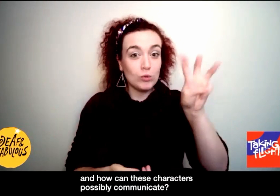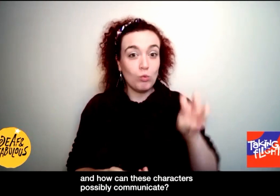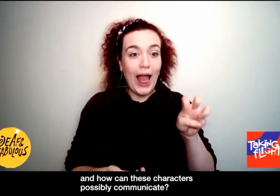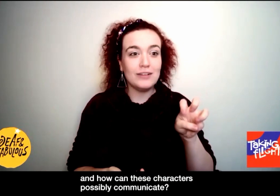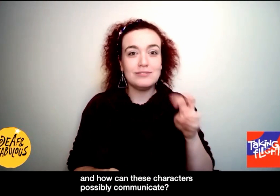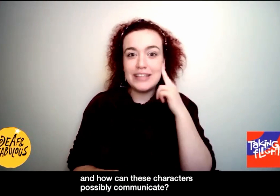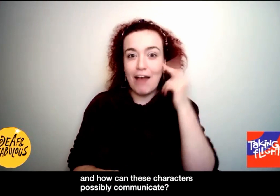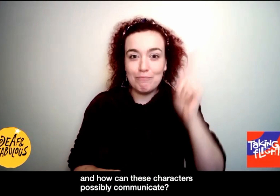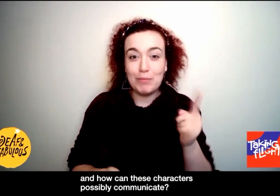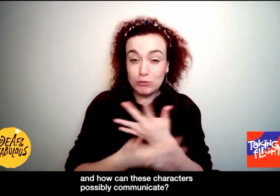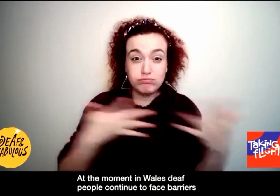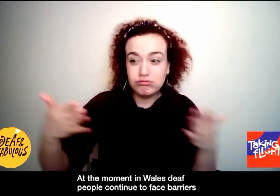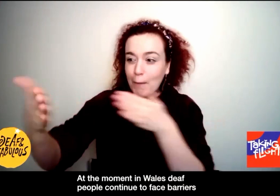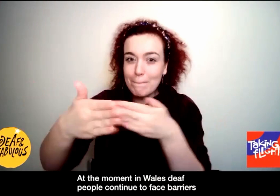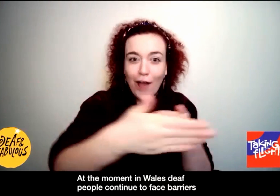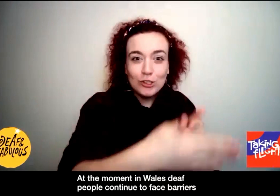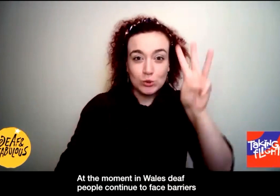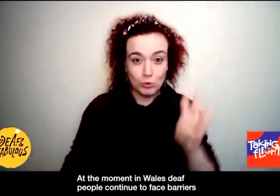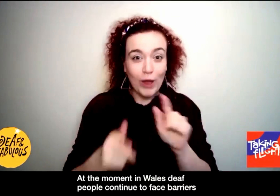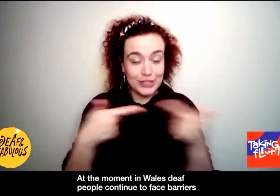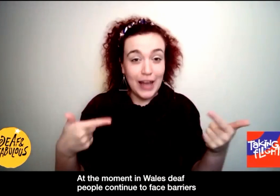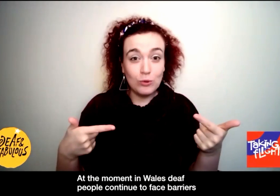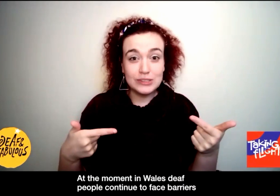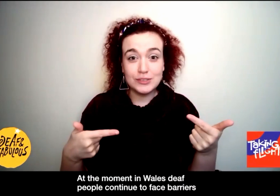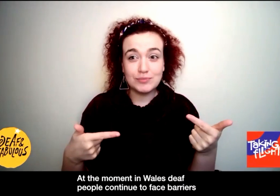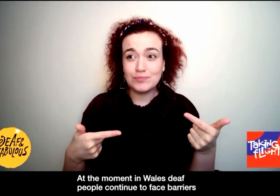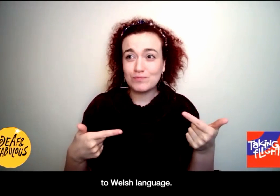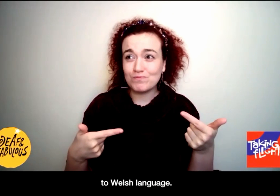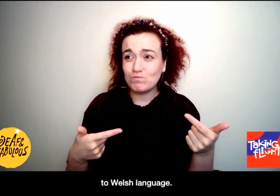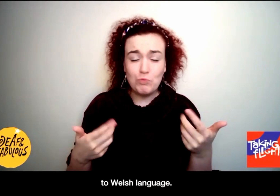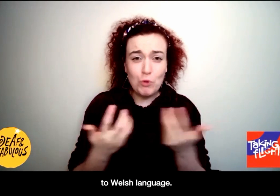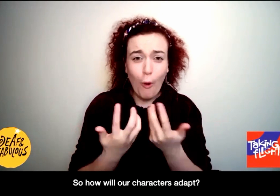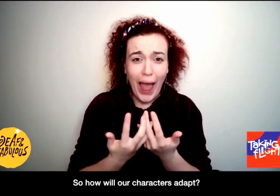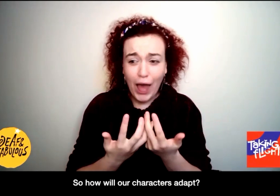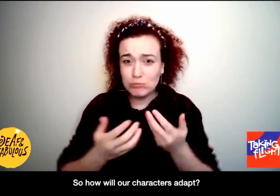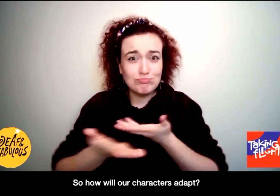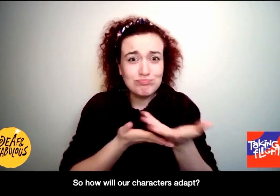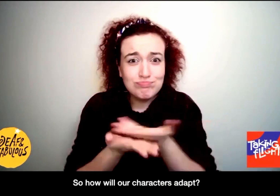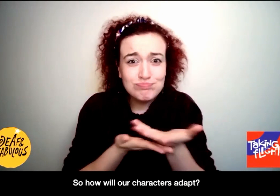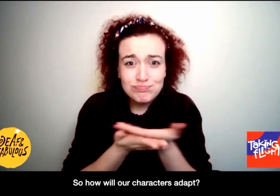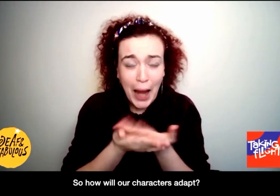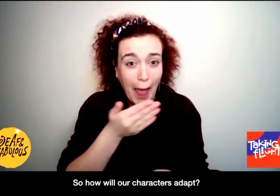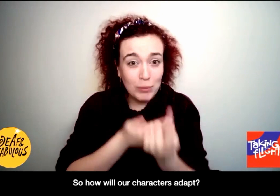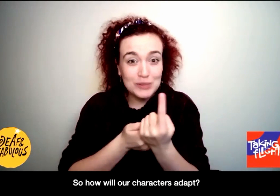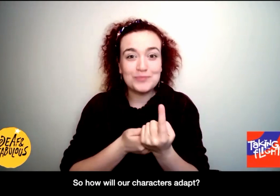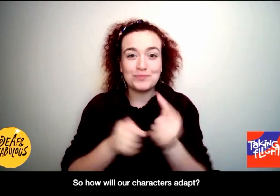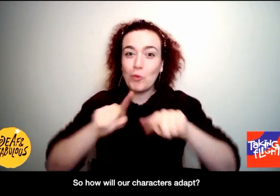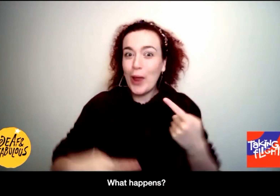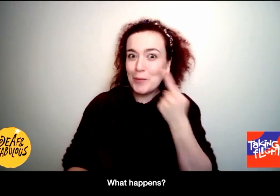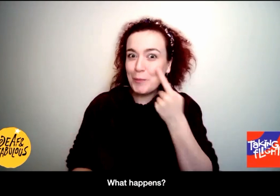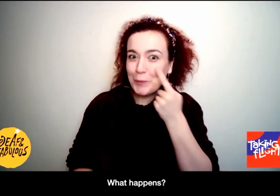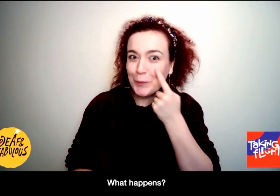and how can these characters possibly communicate? At the moment in Wales, deaf people continue to face barriers to Welsh language. So how will our characters